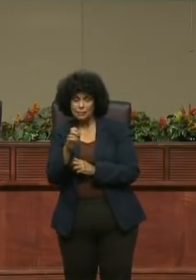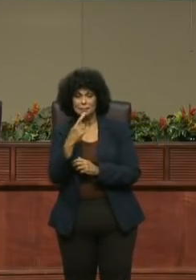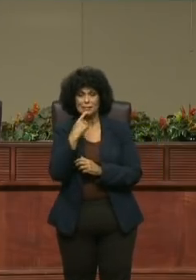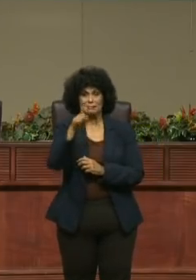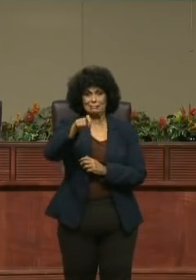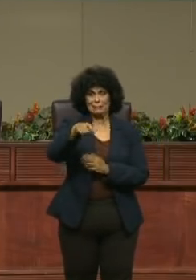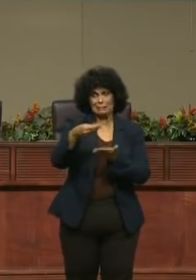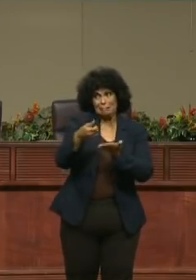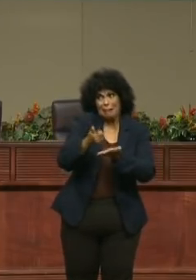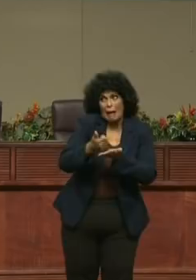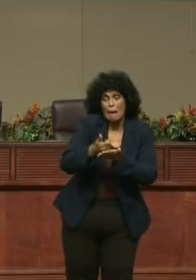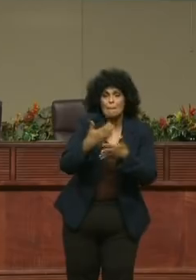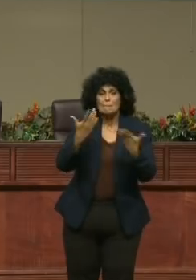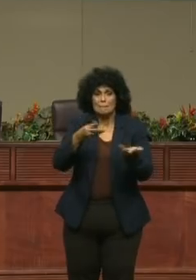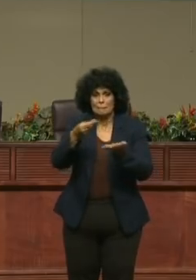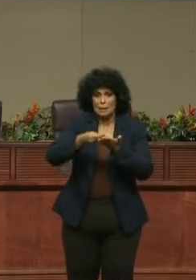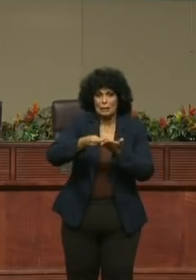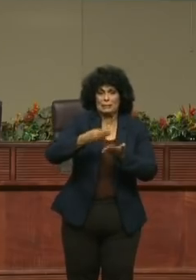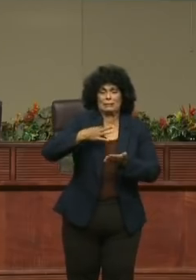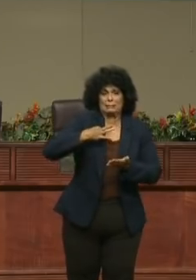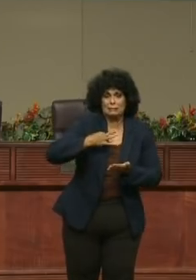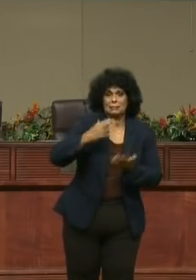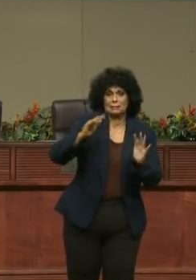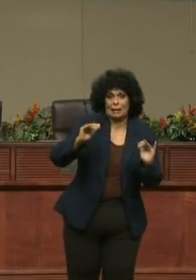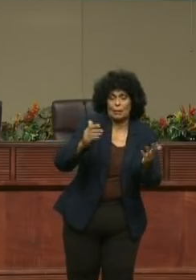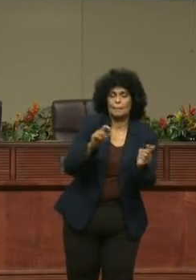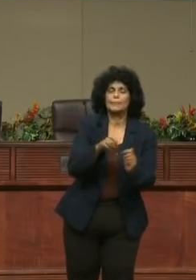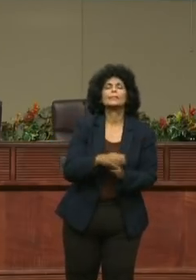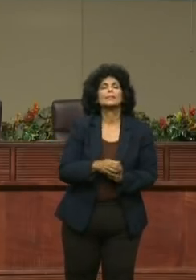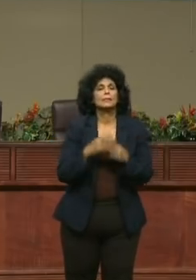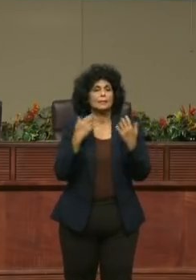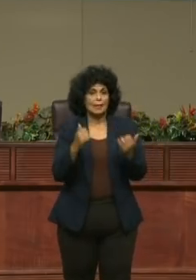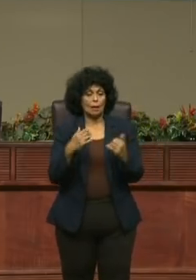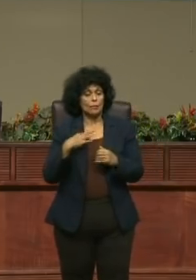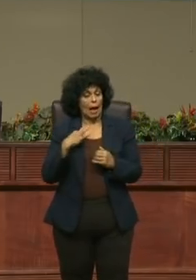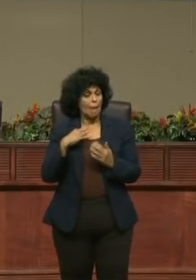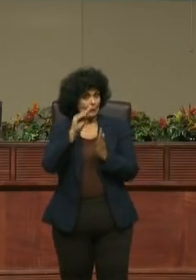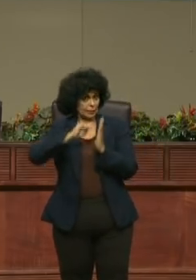Counting today's applications for individuals and families,